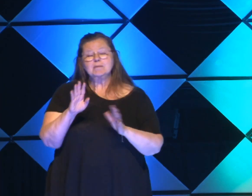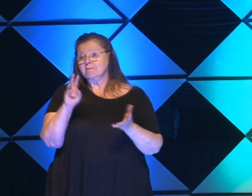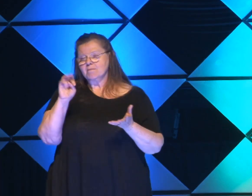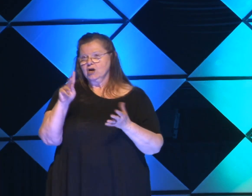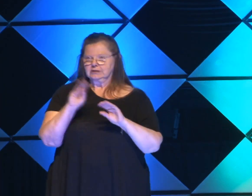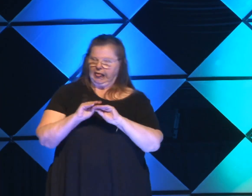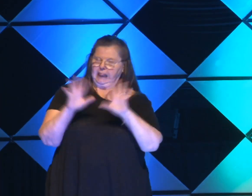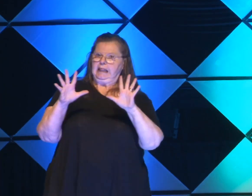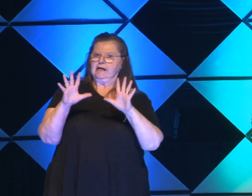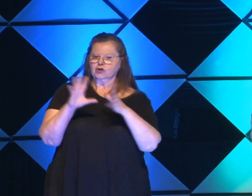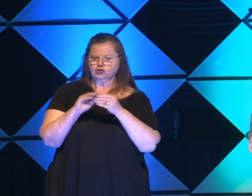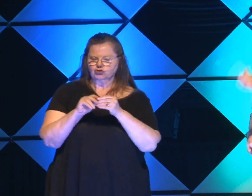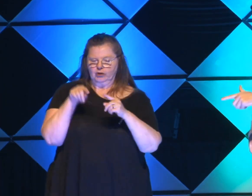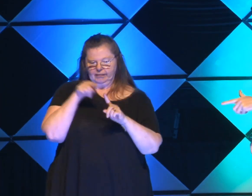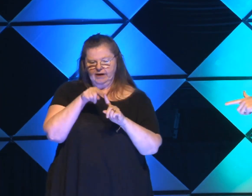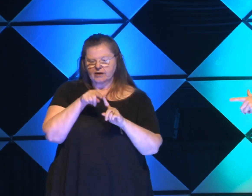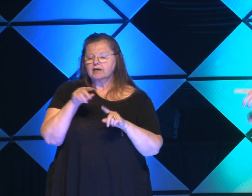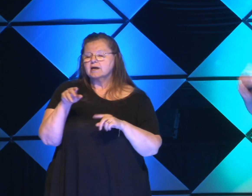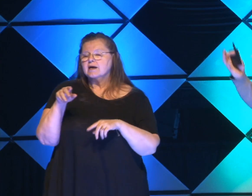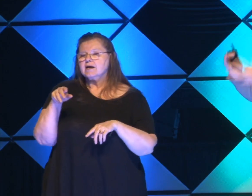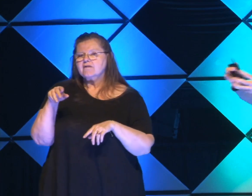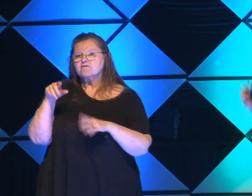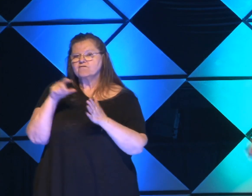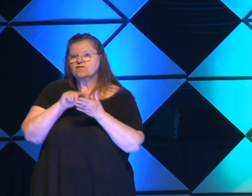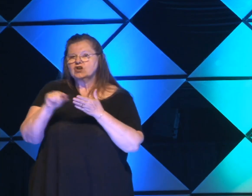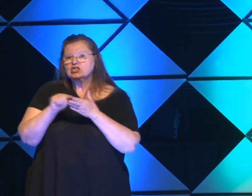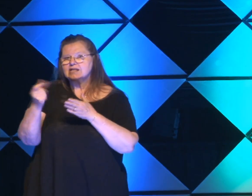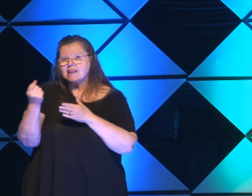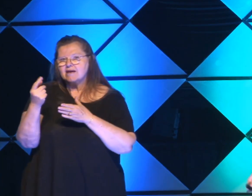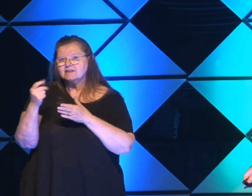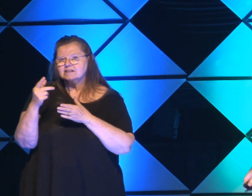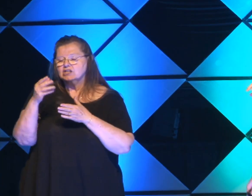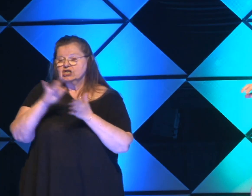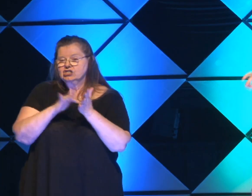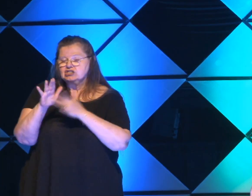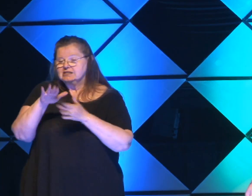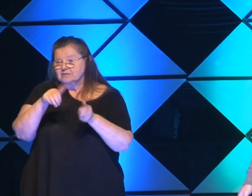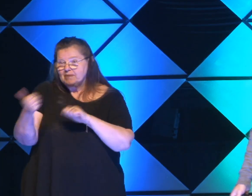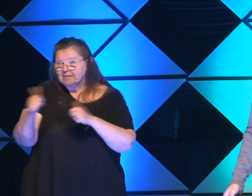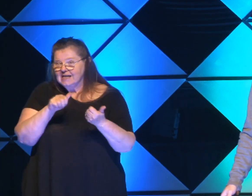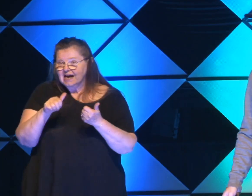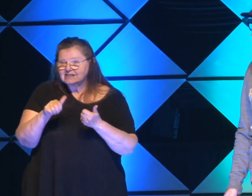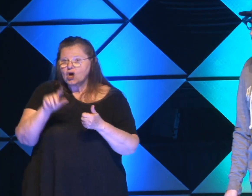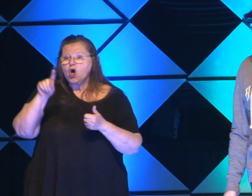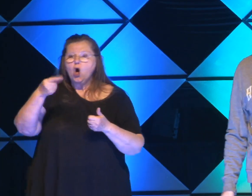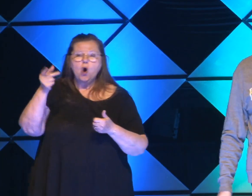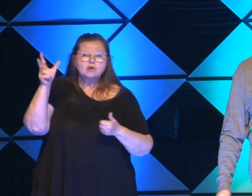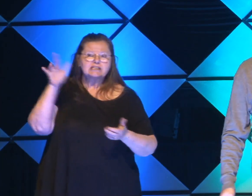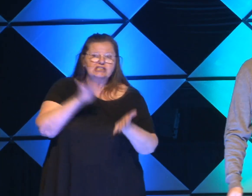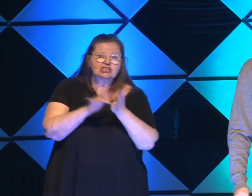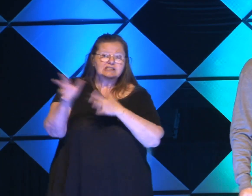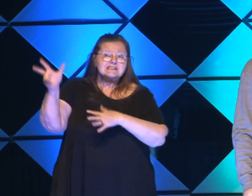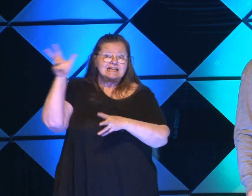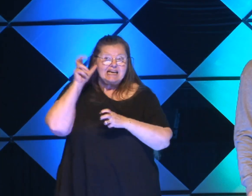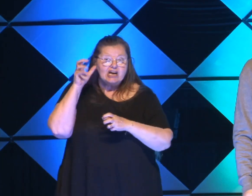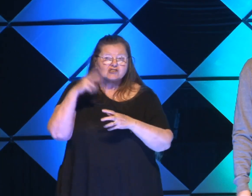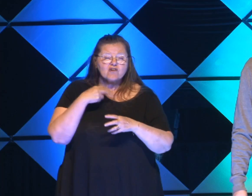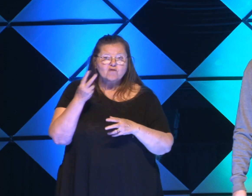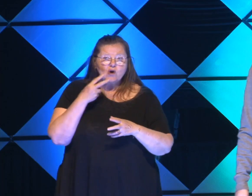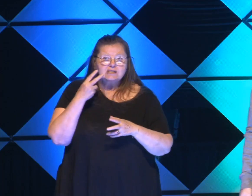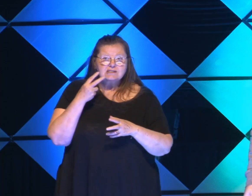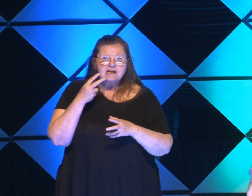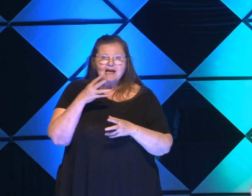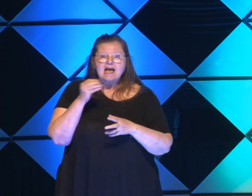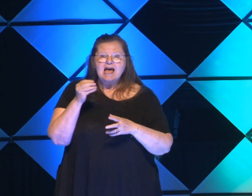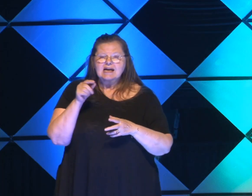story. In Mark chapter 1, verse 11, we have the baptism of Jesus, and at the baptism of Jesus, only Jesus hears a voice, and this